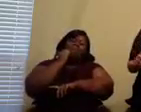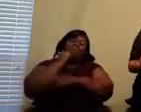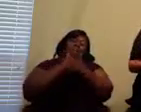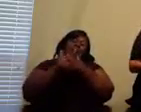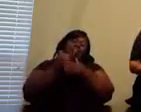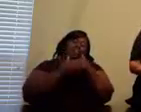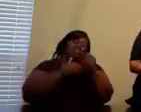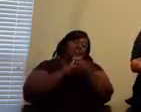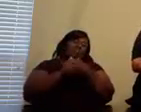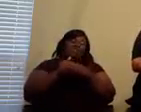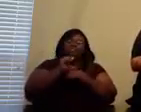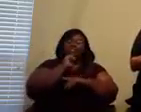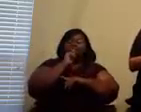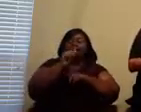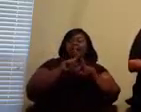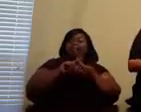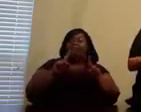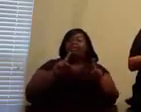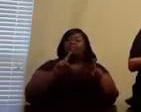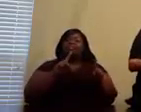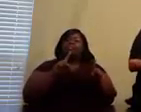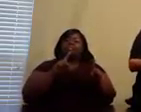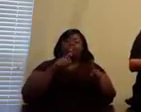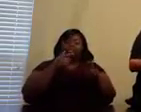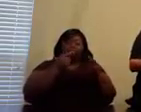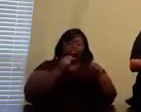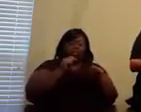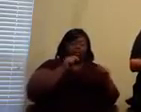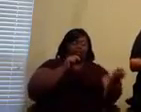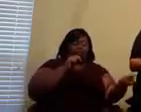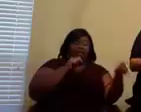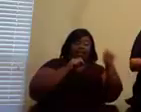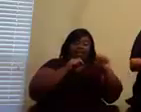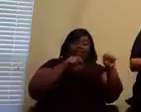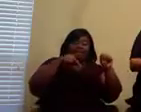to mingle and have a good time because of the